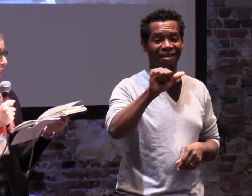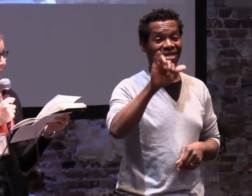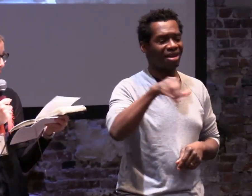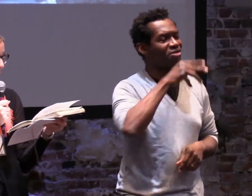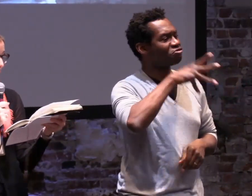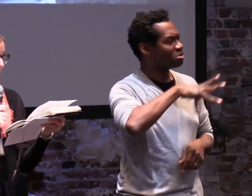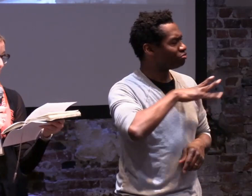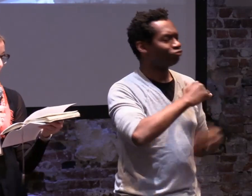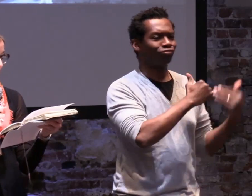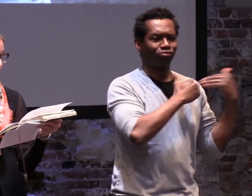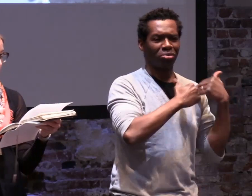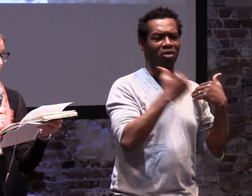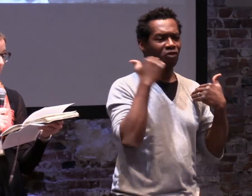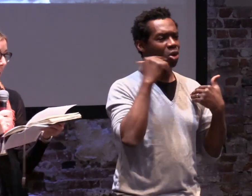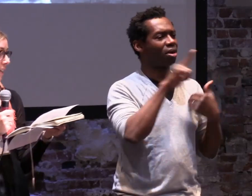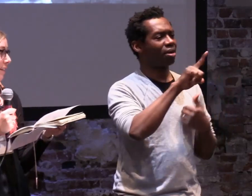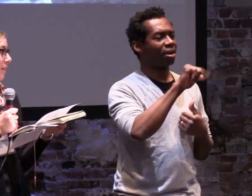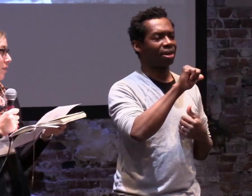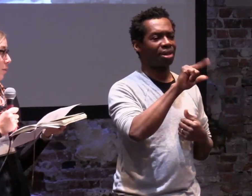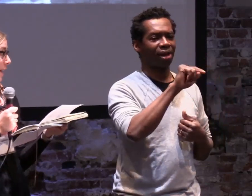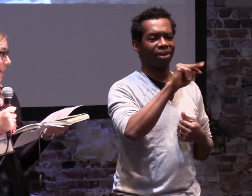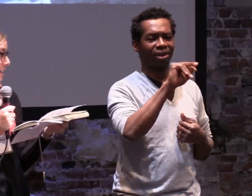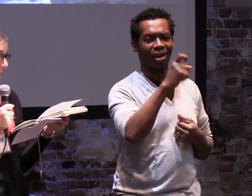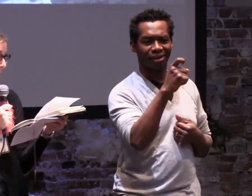HowlRound fellow Dylan Yerwegas.